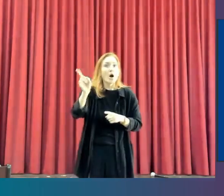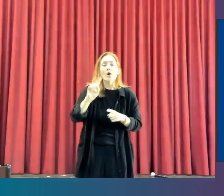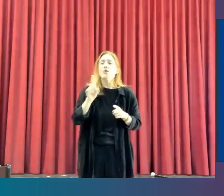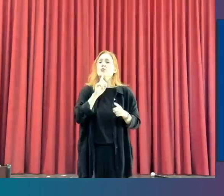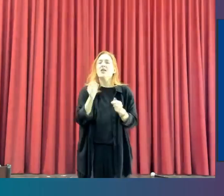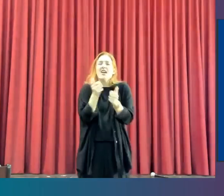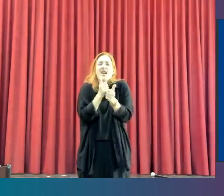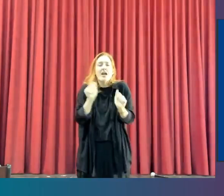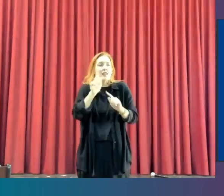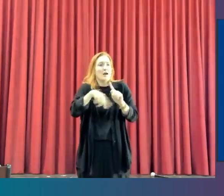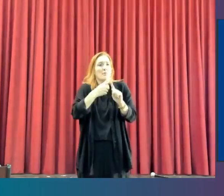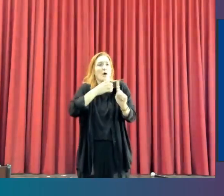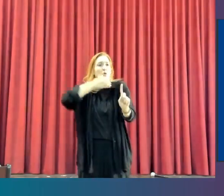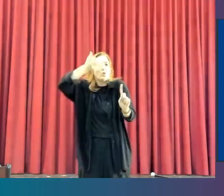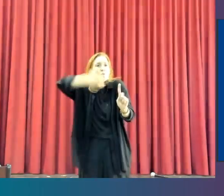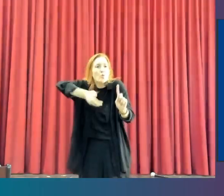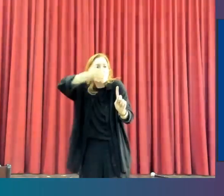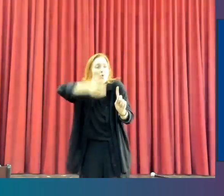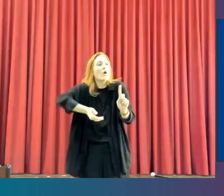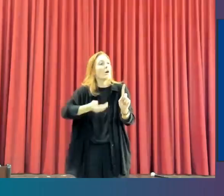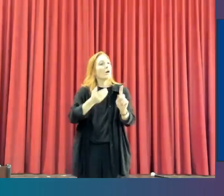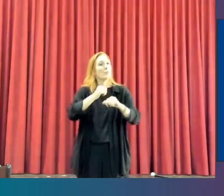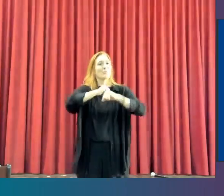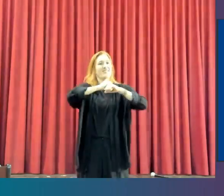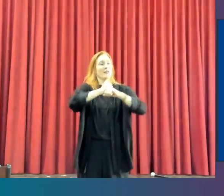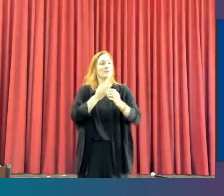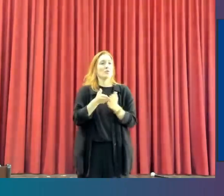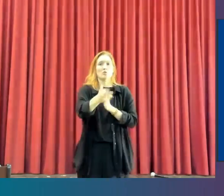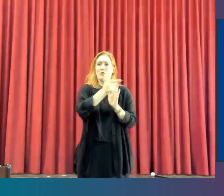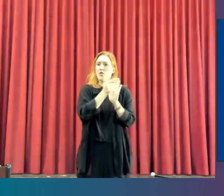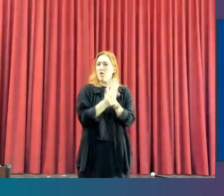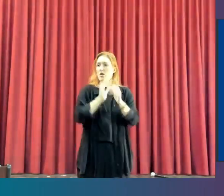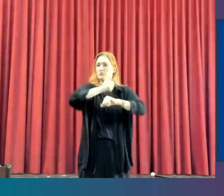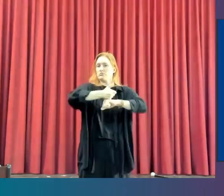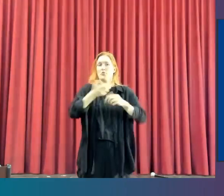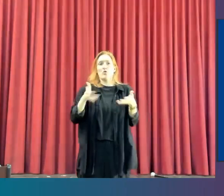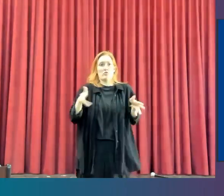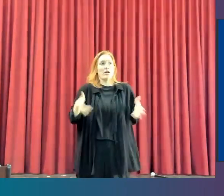characteristic protected through law. So